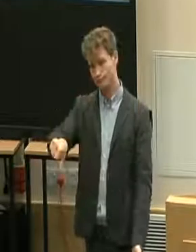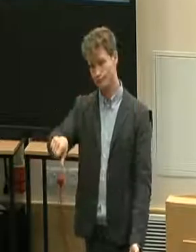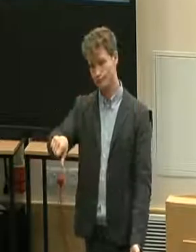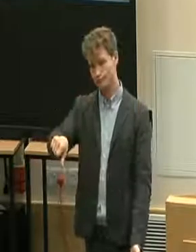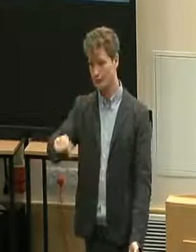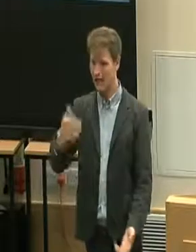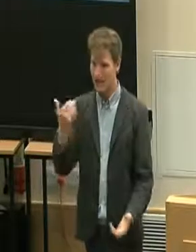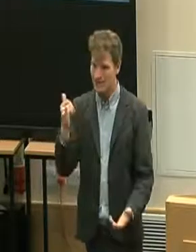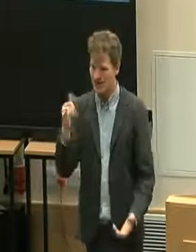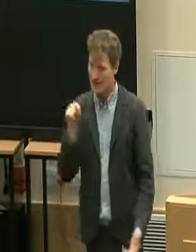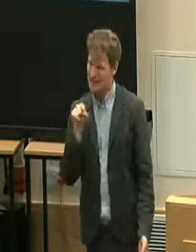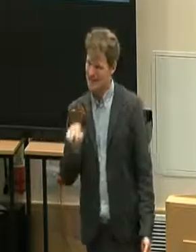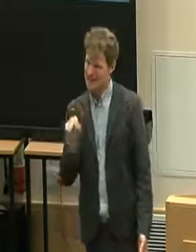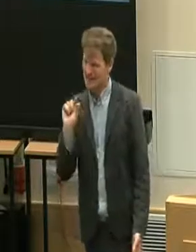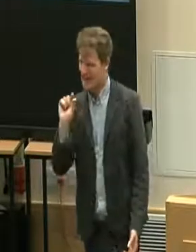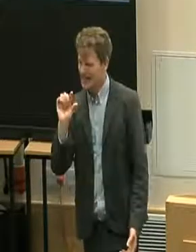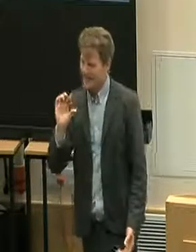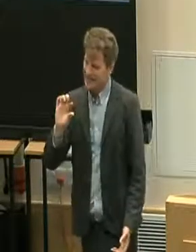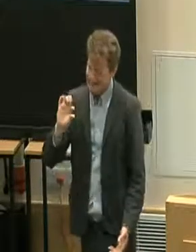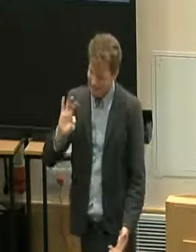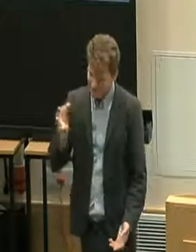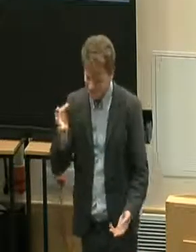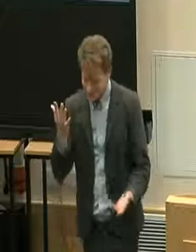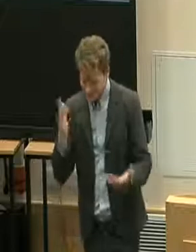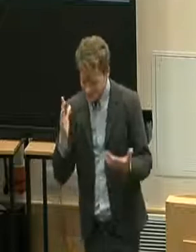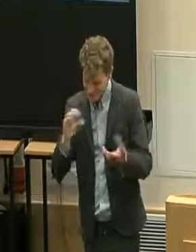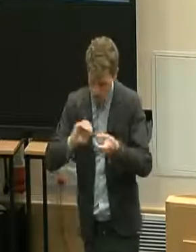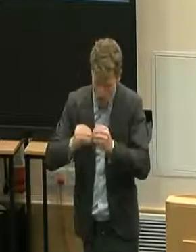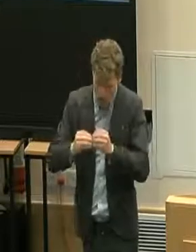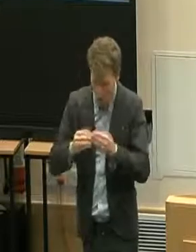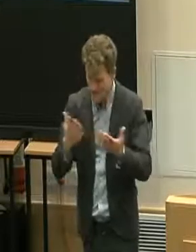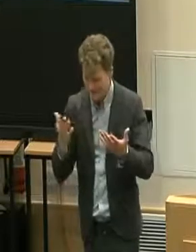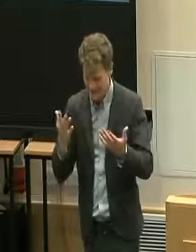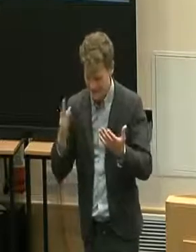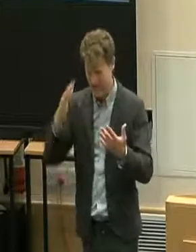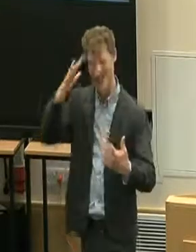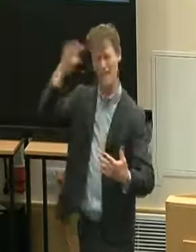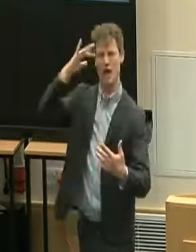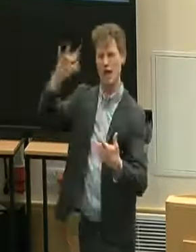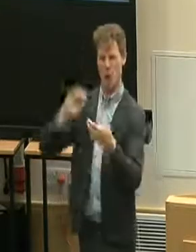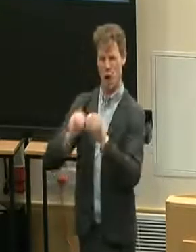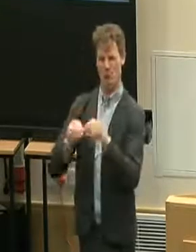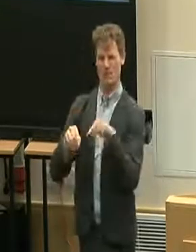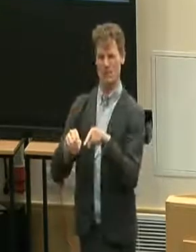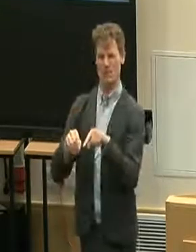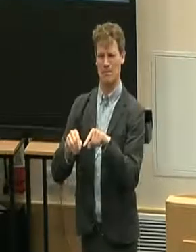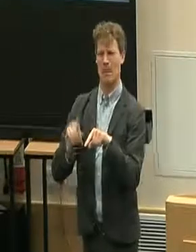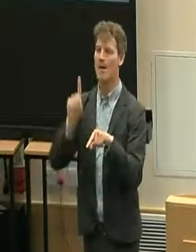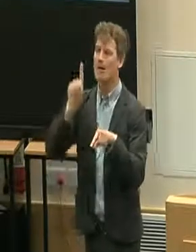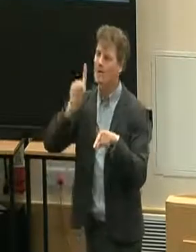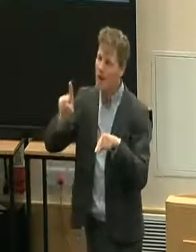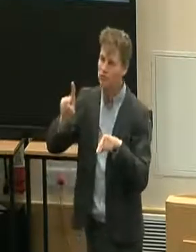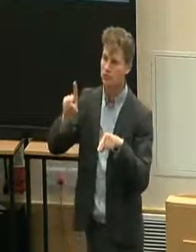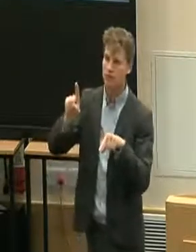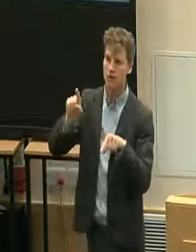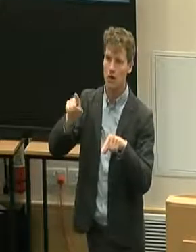something which we say, well, it's not going to happen anyway, so why is this a theoretical problem? But keep in mind the human rights approach insists that there